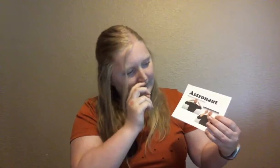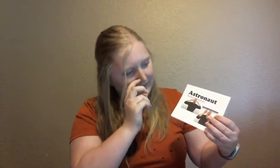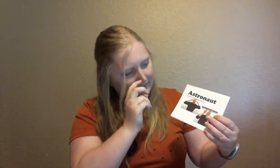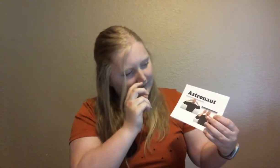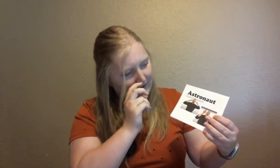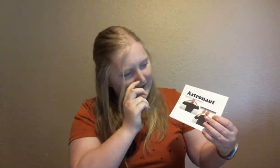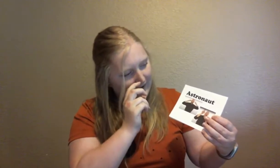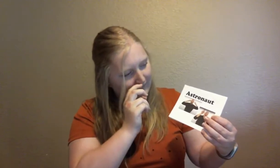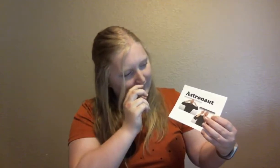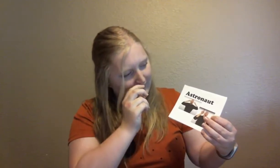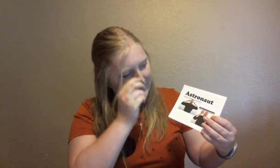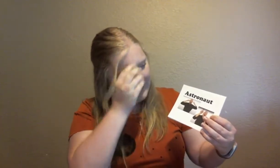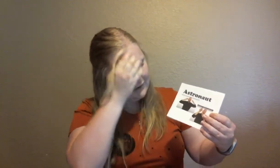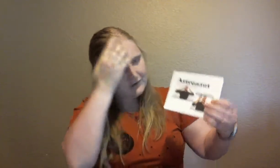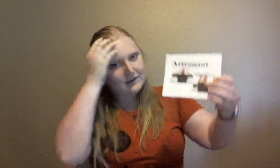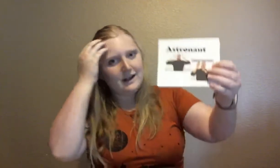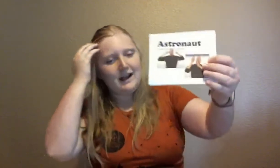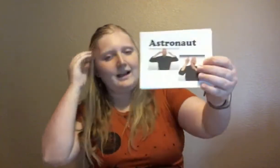Next we have astronaut.